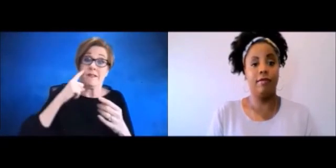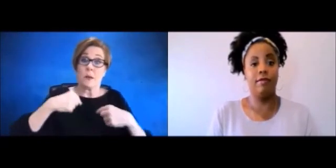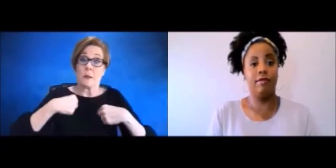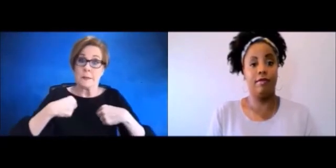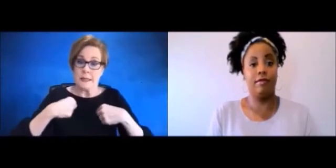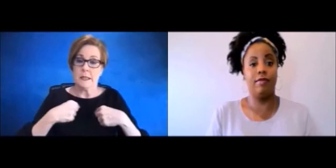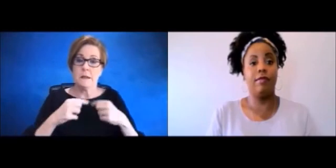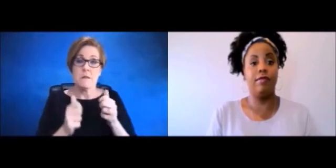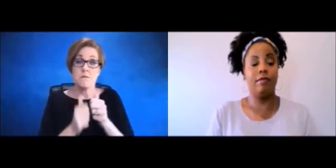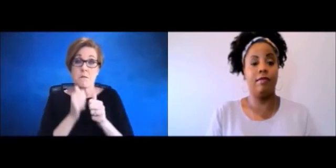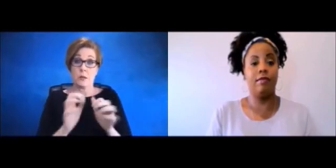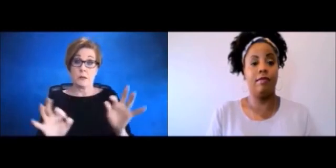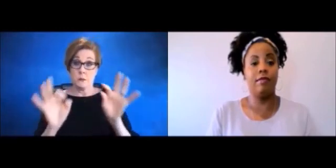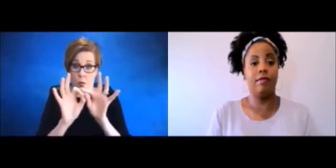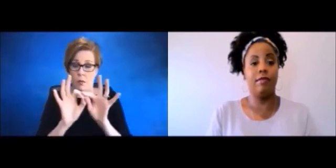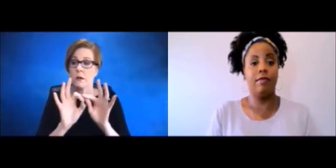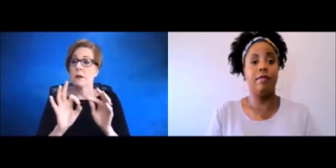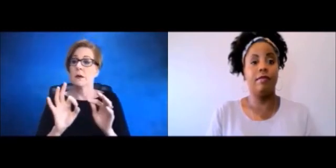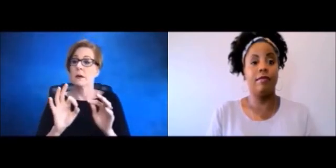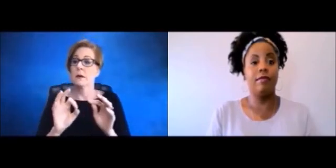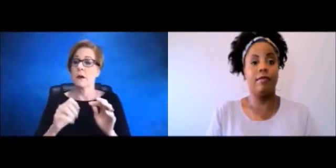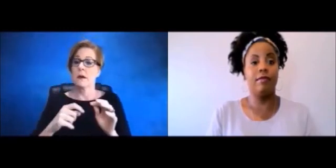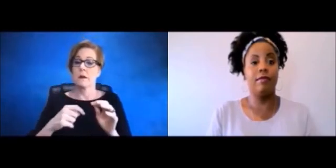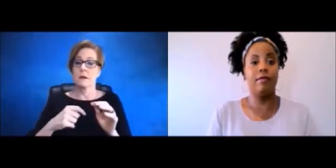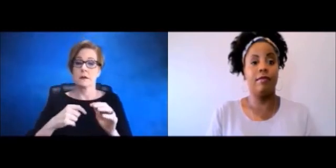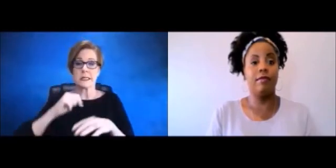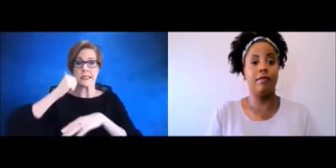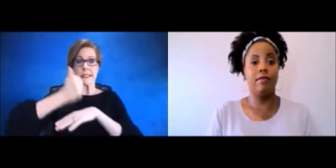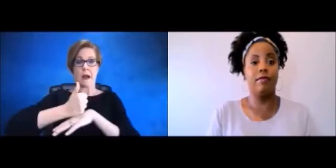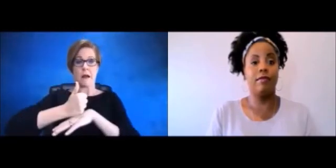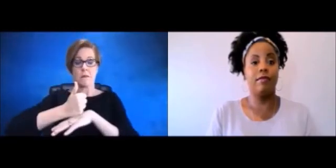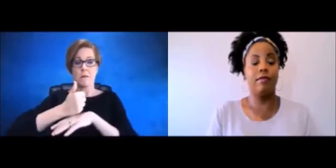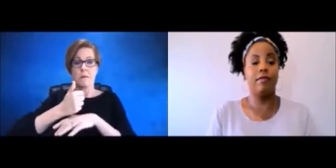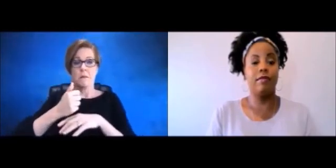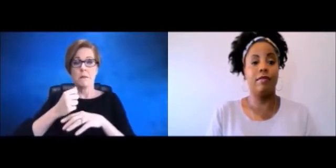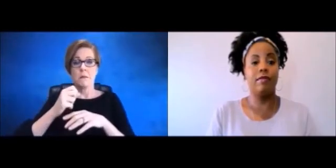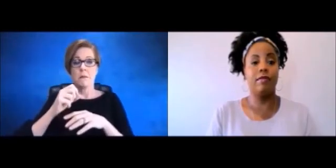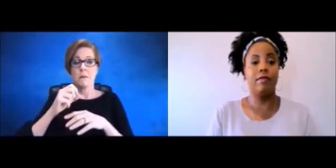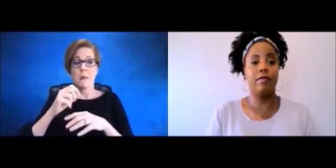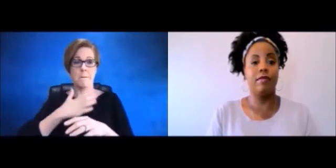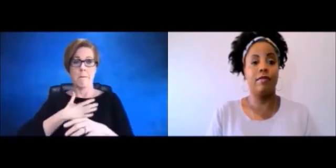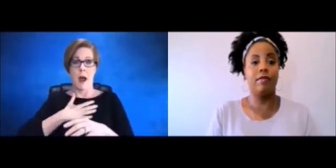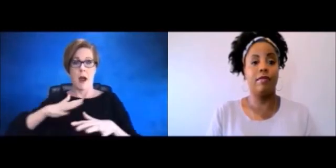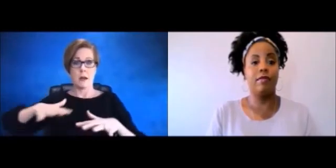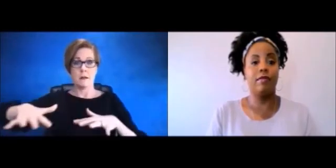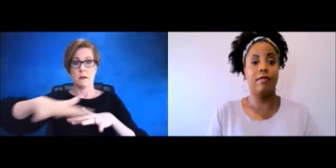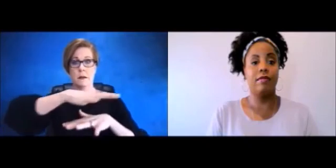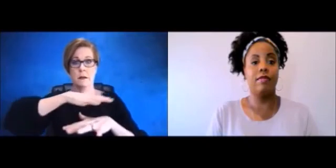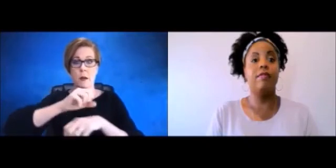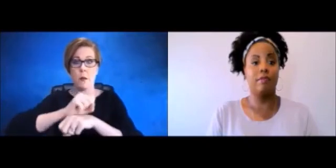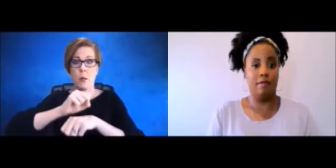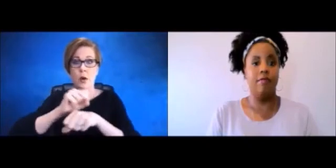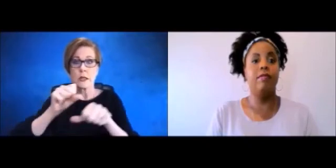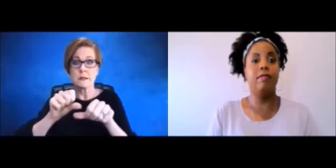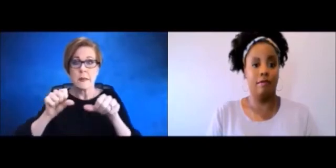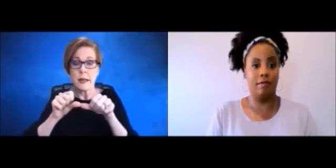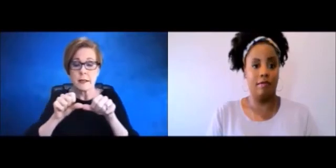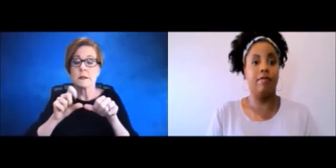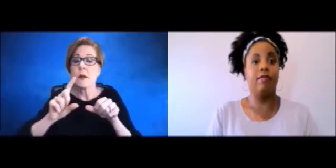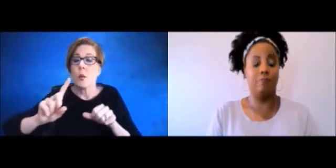important thing was setting up my space so that I could provide the best,